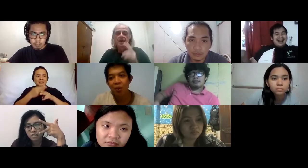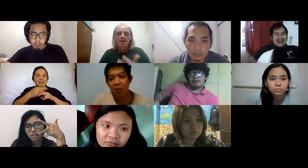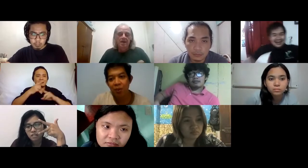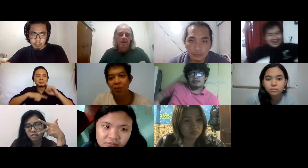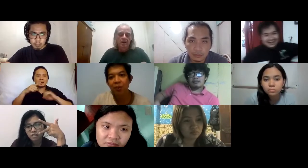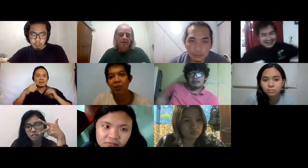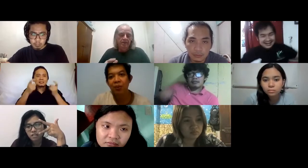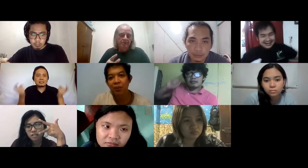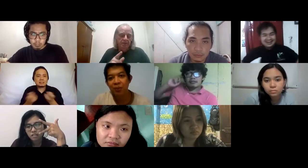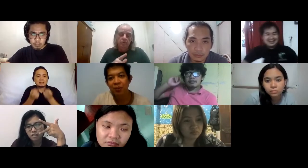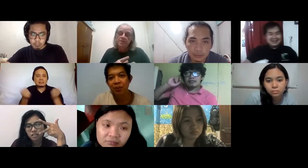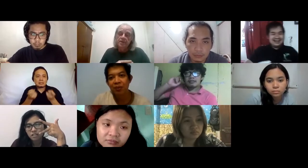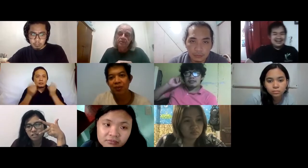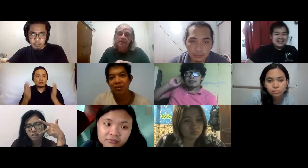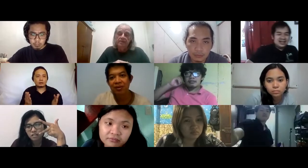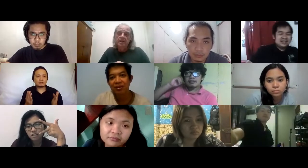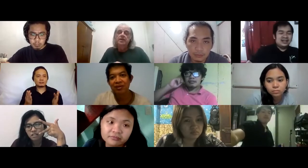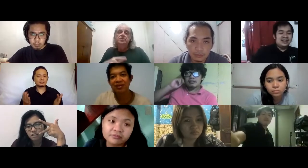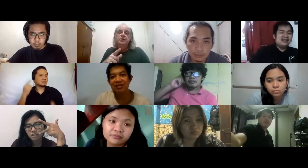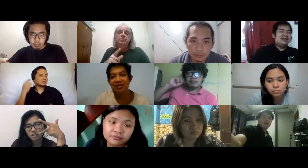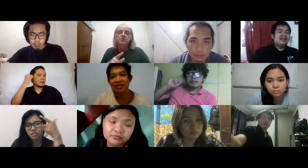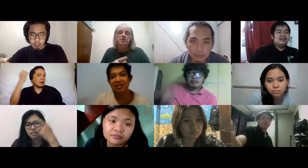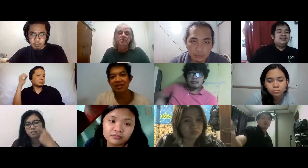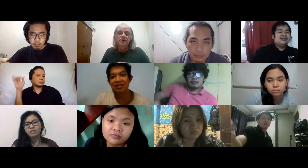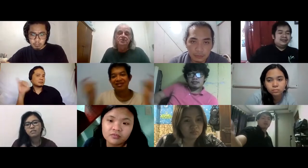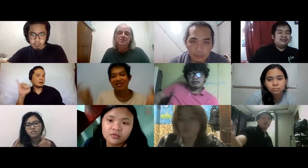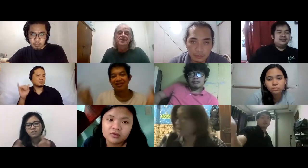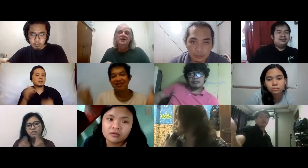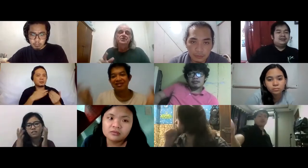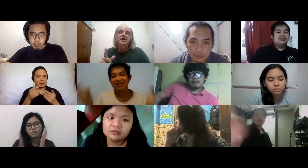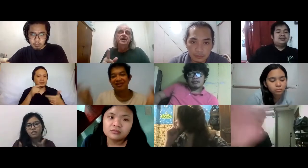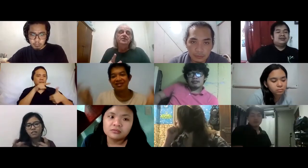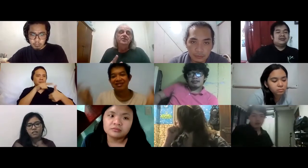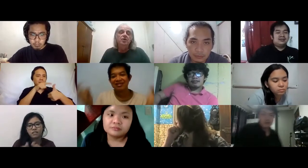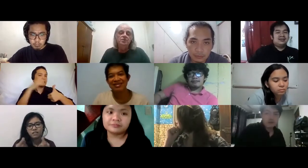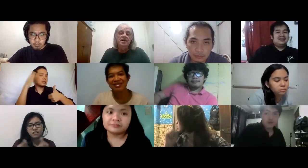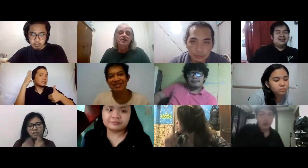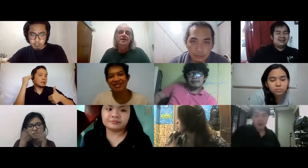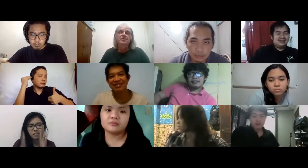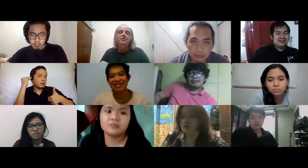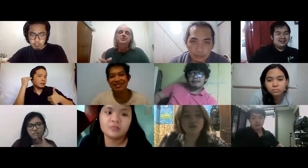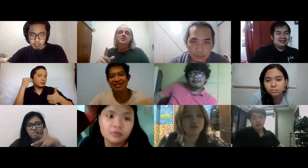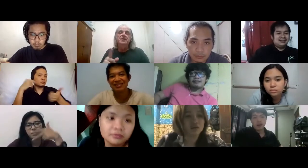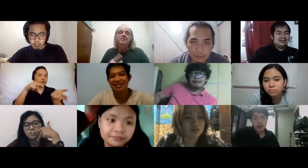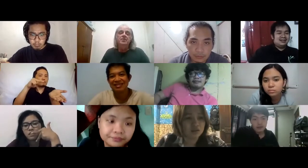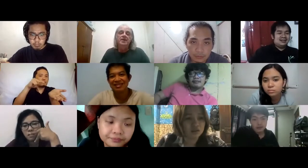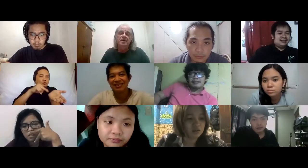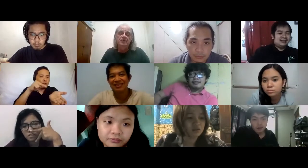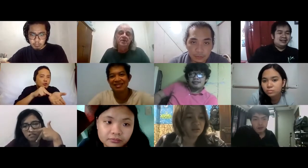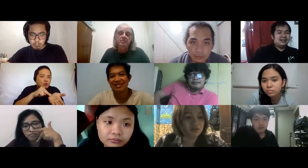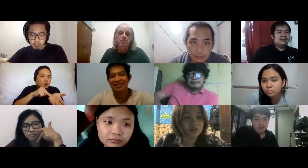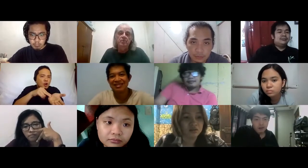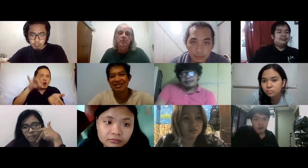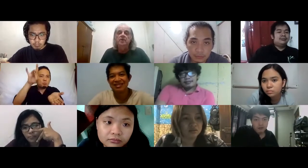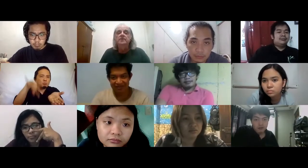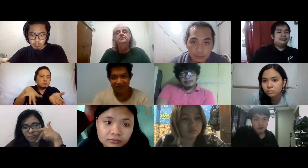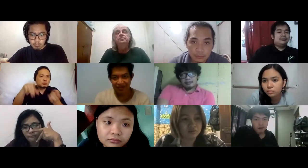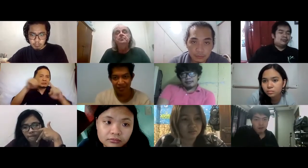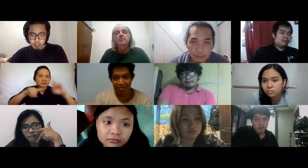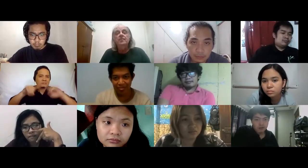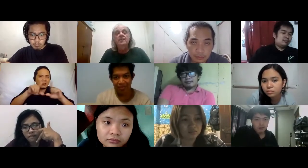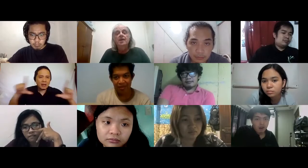No. All right, she was hearing. She was a nurse. She had no sign language. She'd never met deaf people